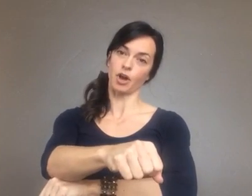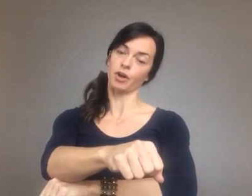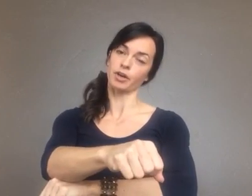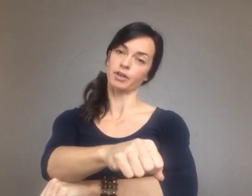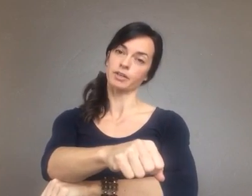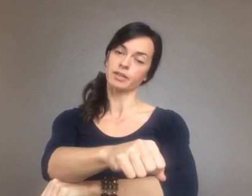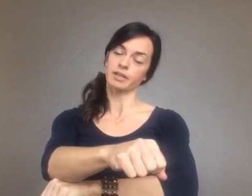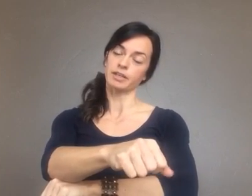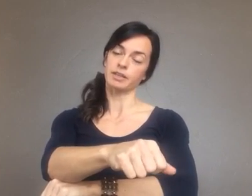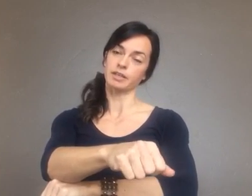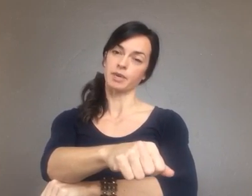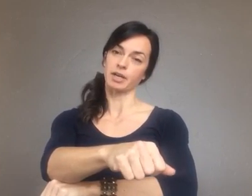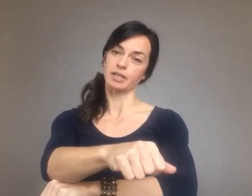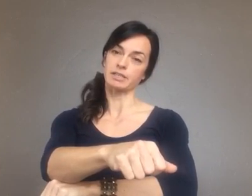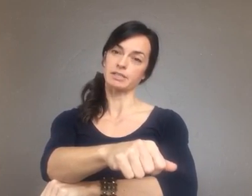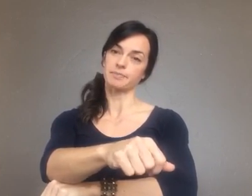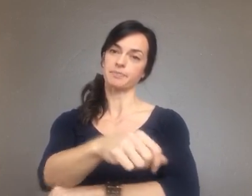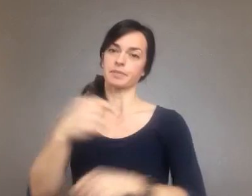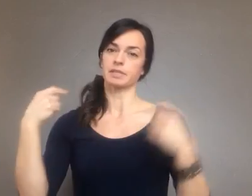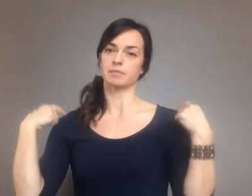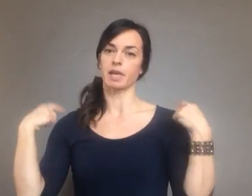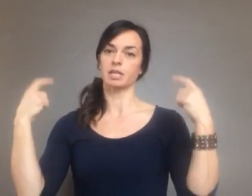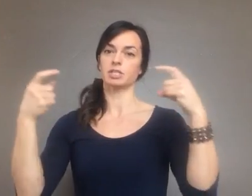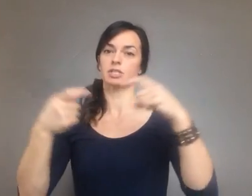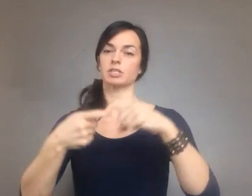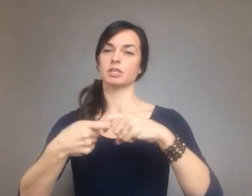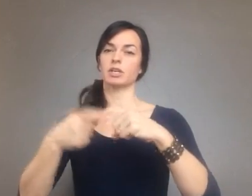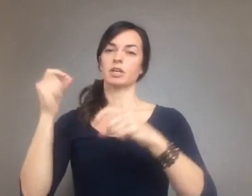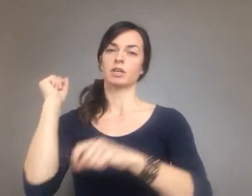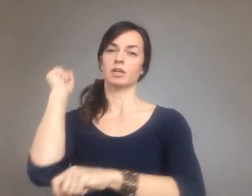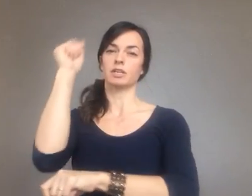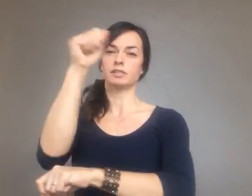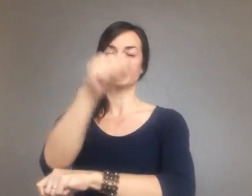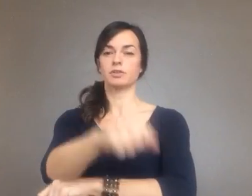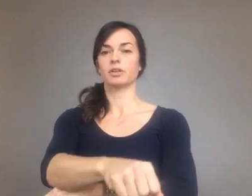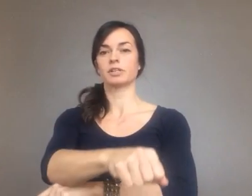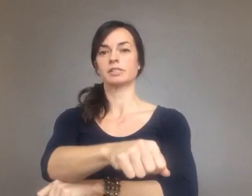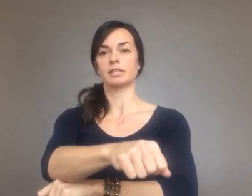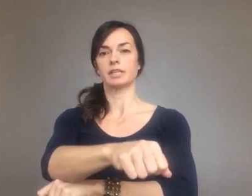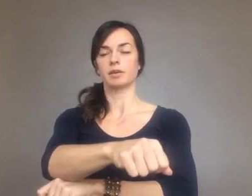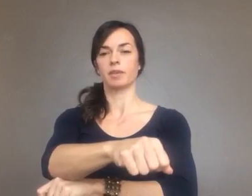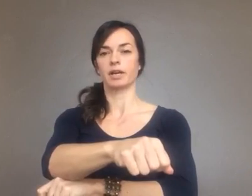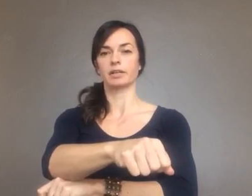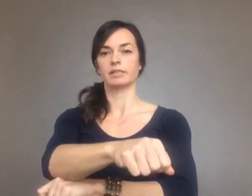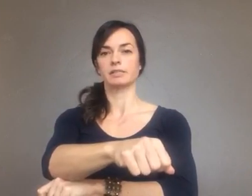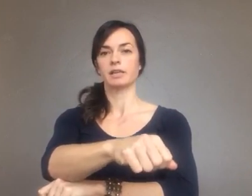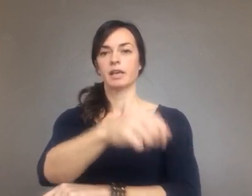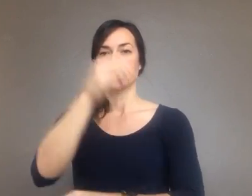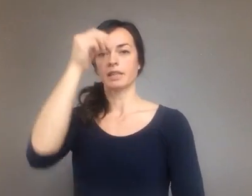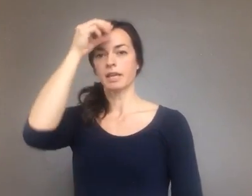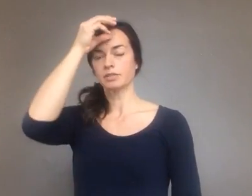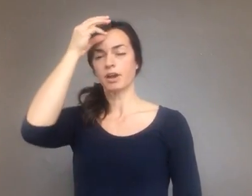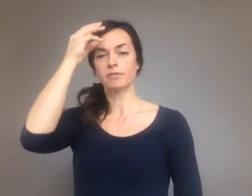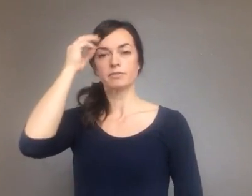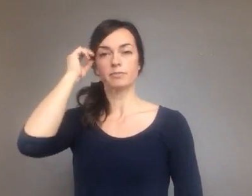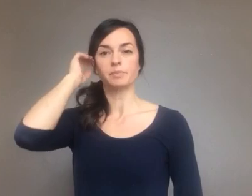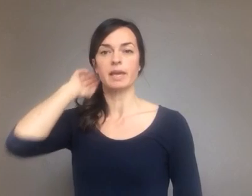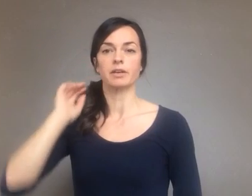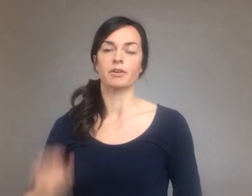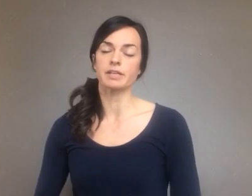conquer in the Americas. Spanish Conquistadors in the Americas. And they had traveled from Spain across